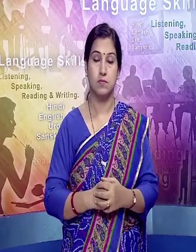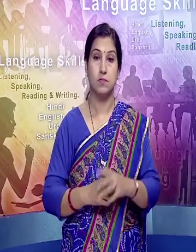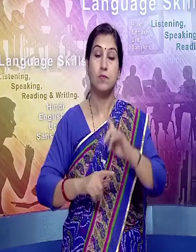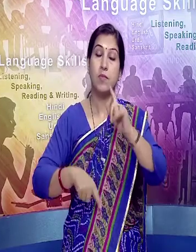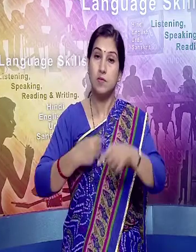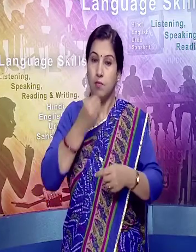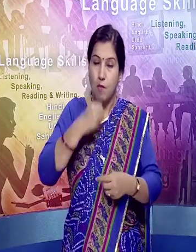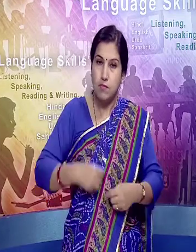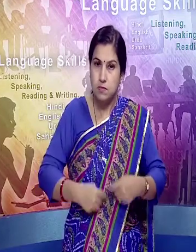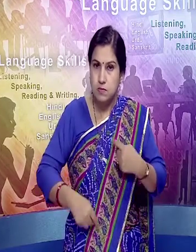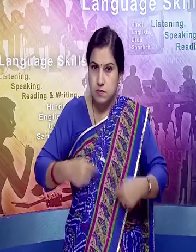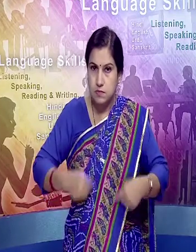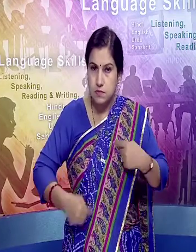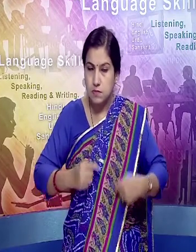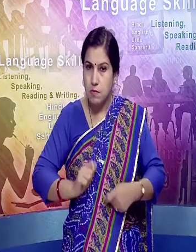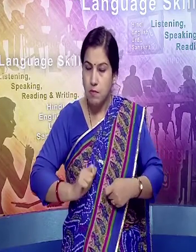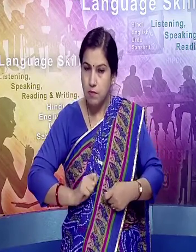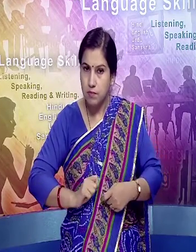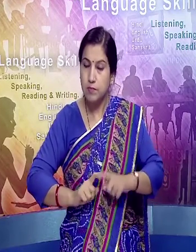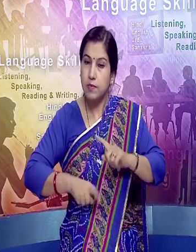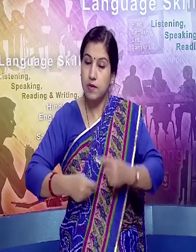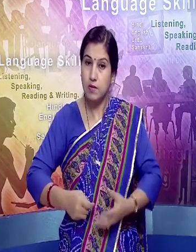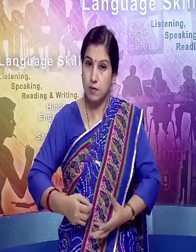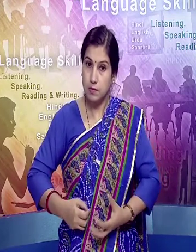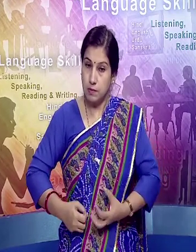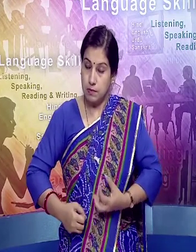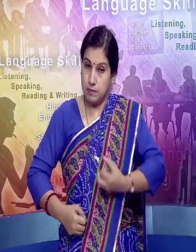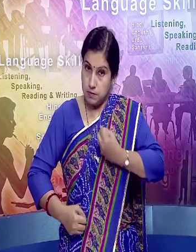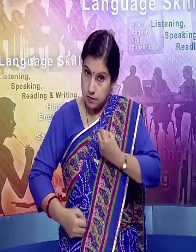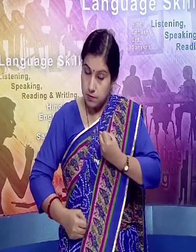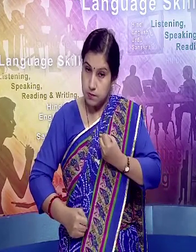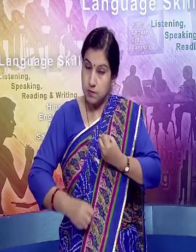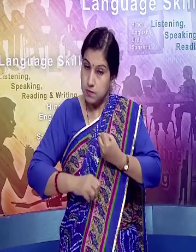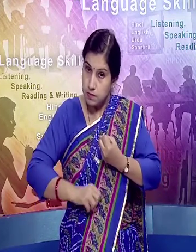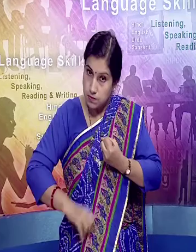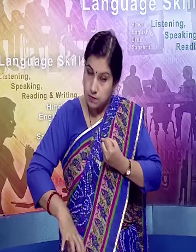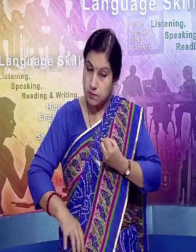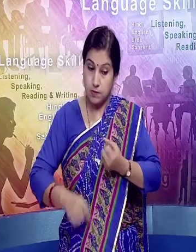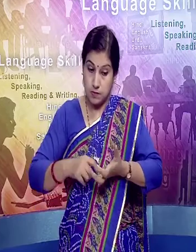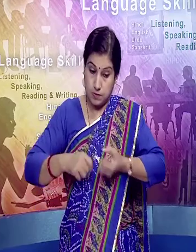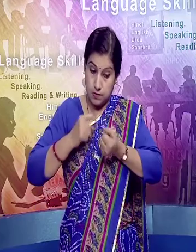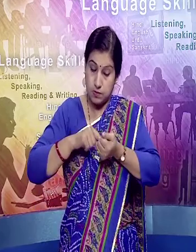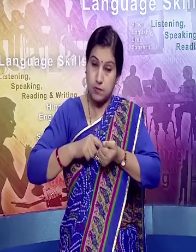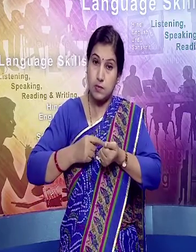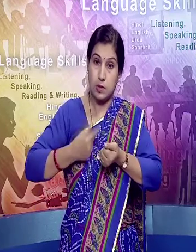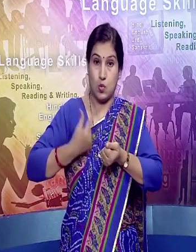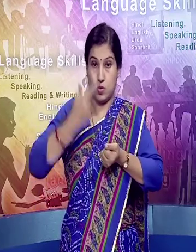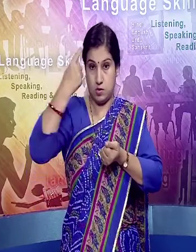digestion of food, then absorption of food, and then utilization of food.